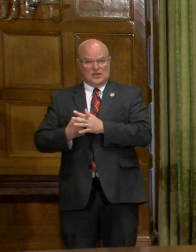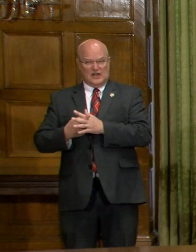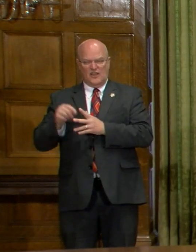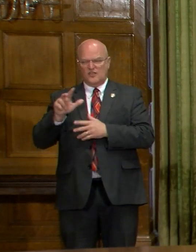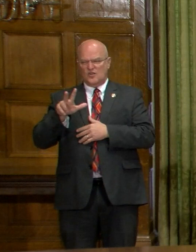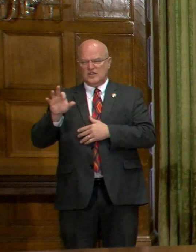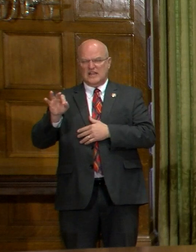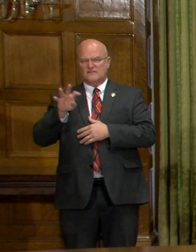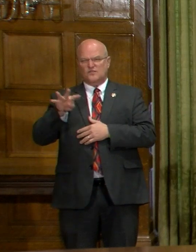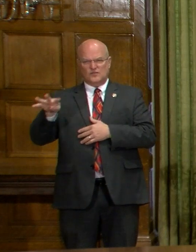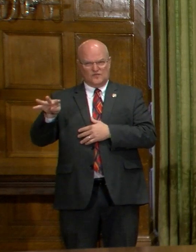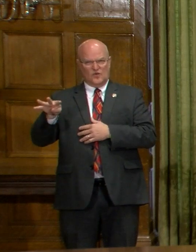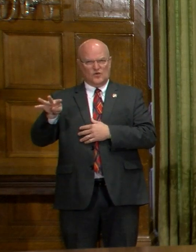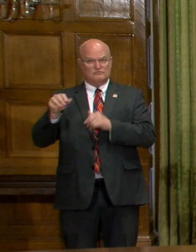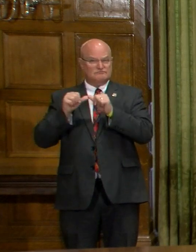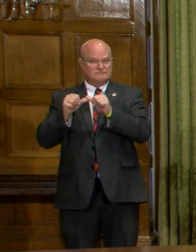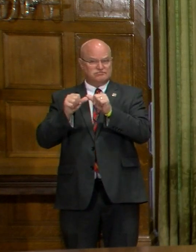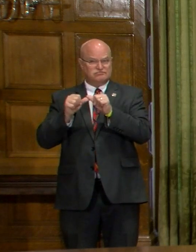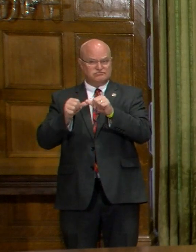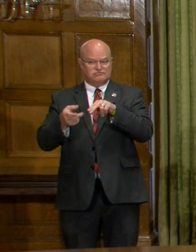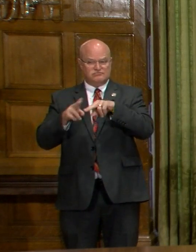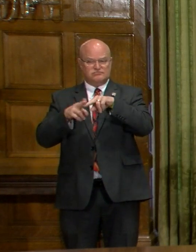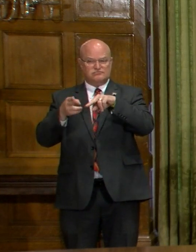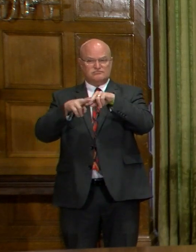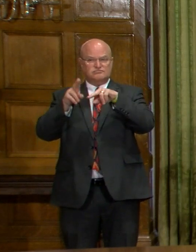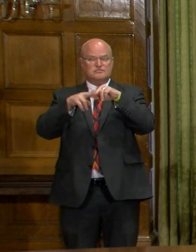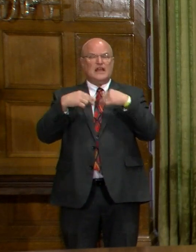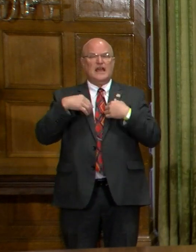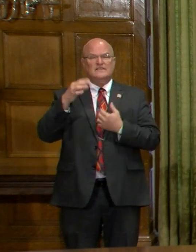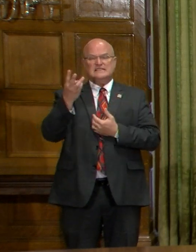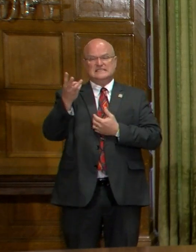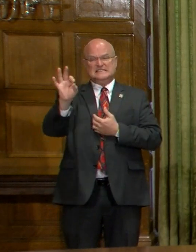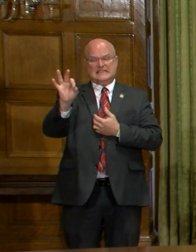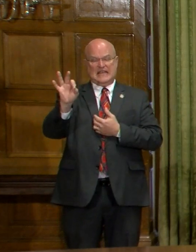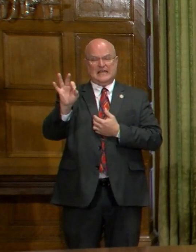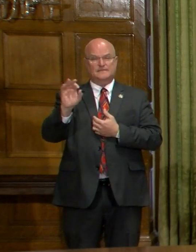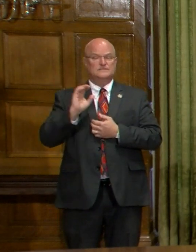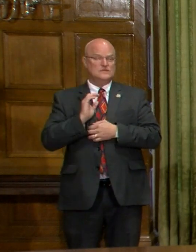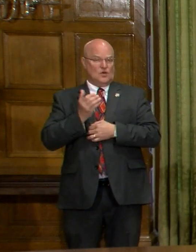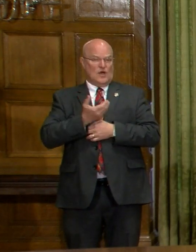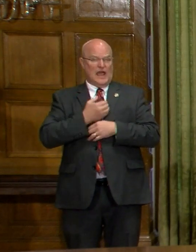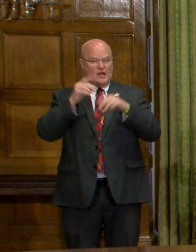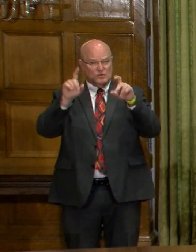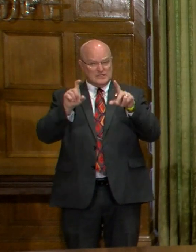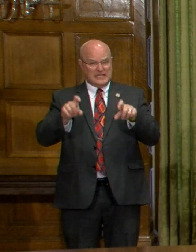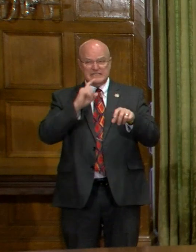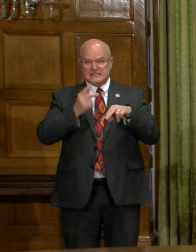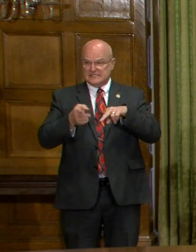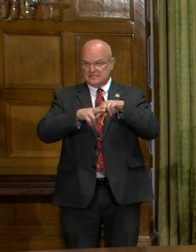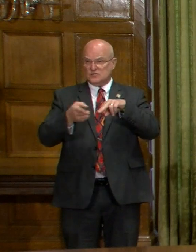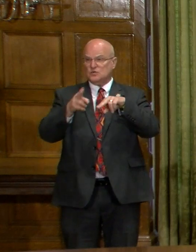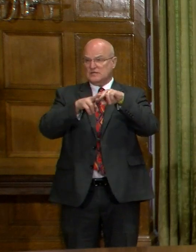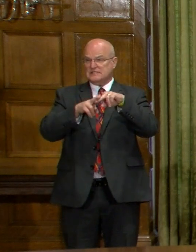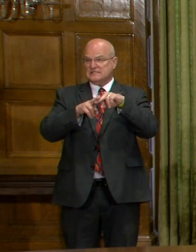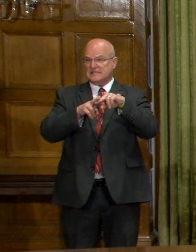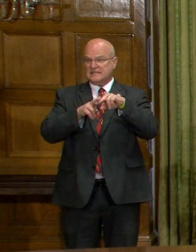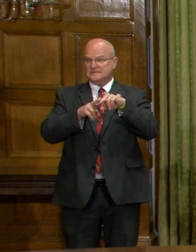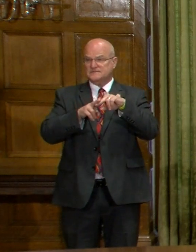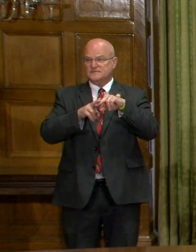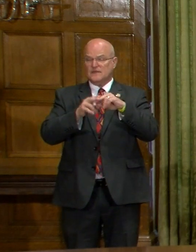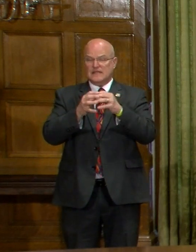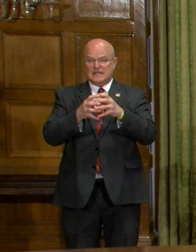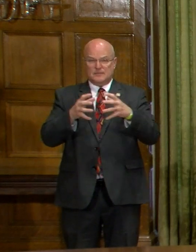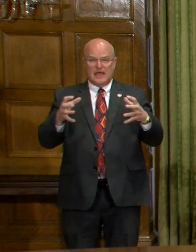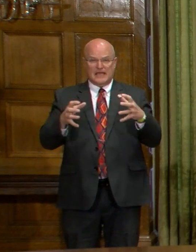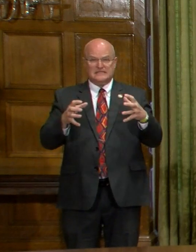out, 39, 44, consistently going up to where we have 69. So our testing is increasing in